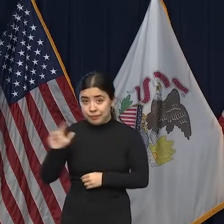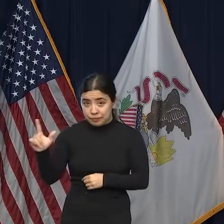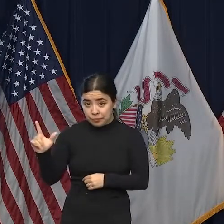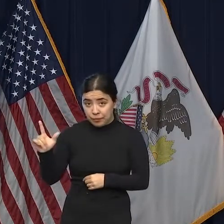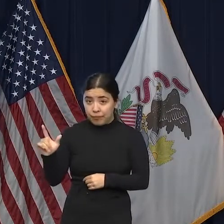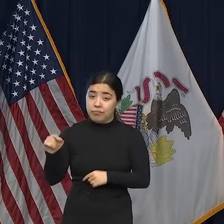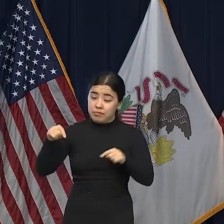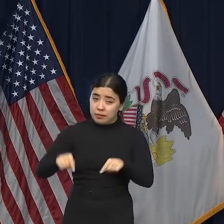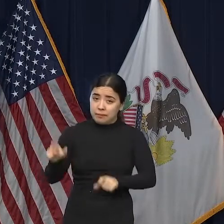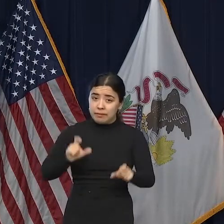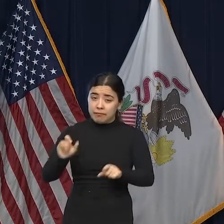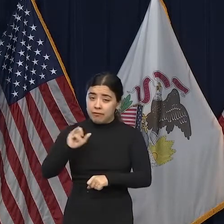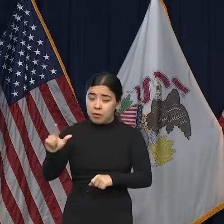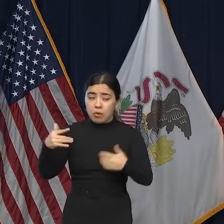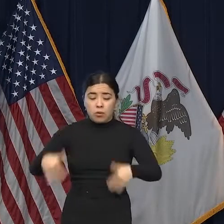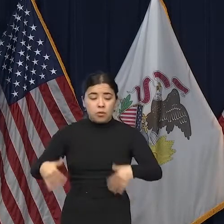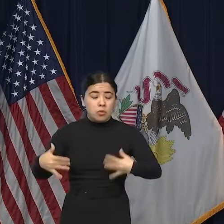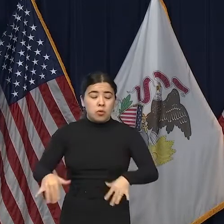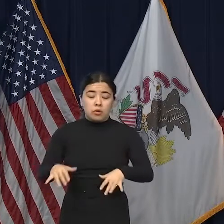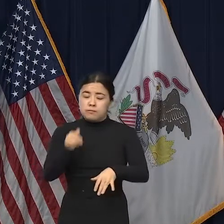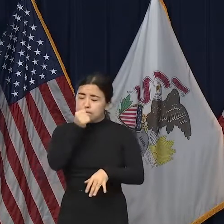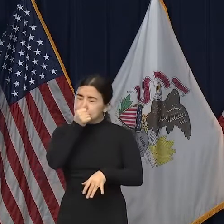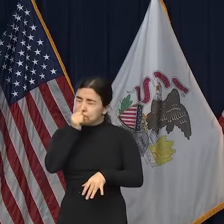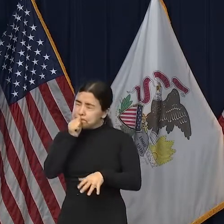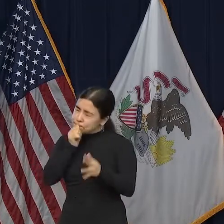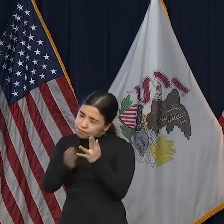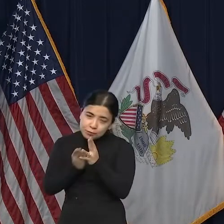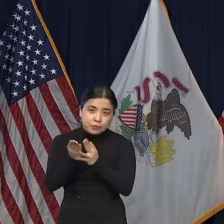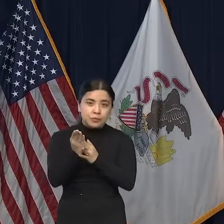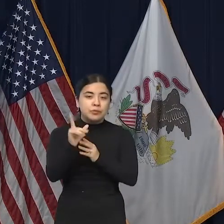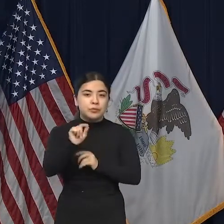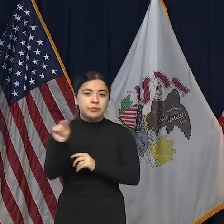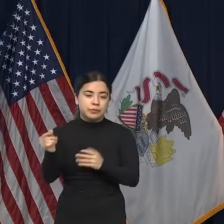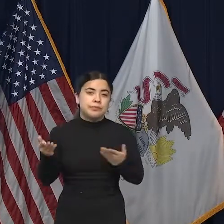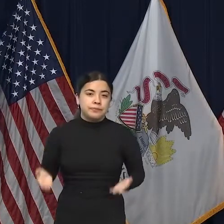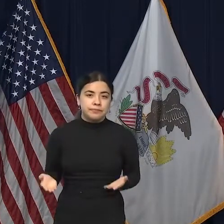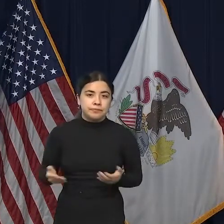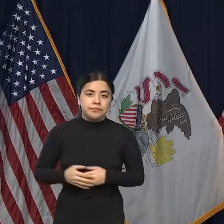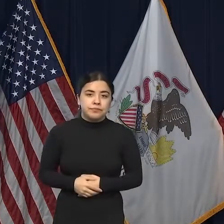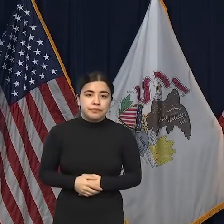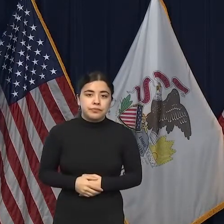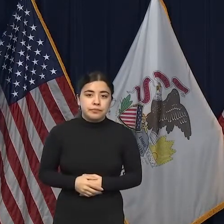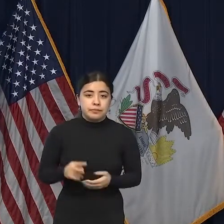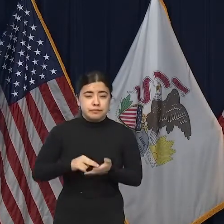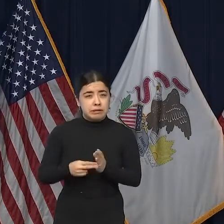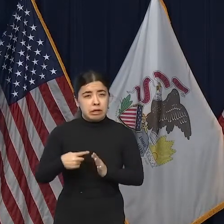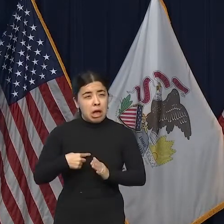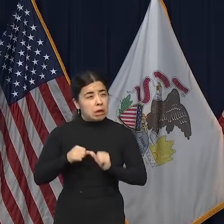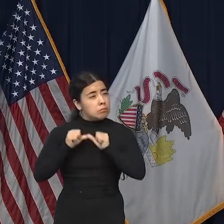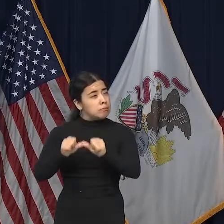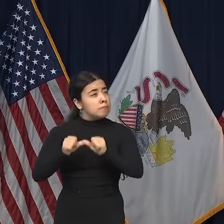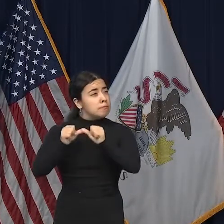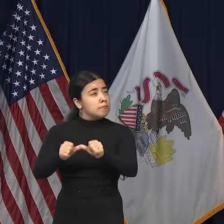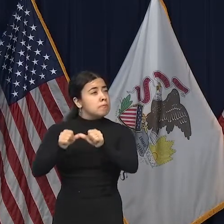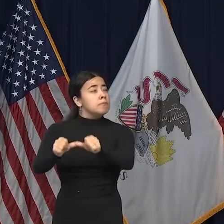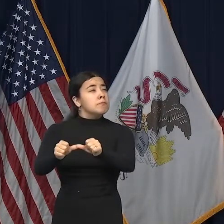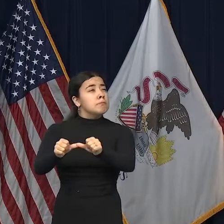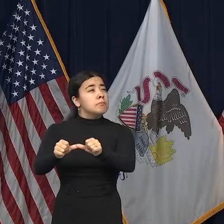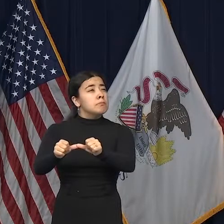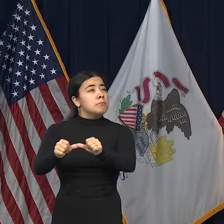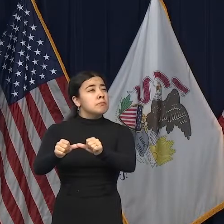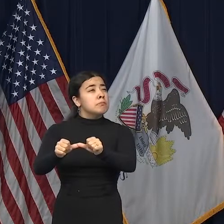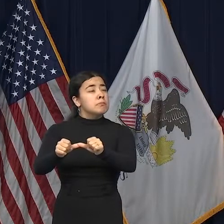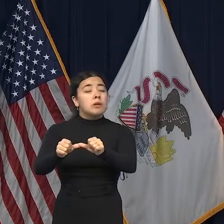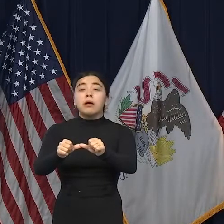they've endured together over this year. And my optimism has not been shaken. We will get through